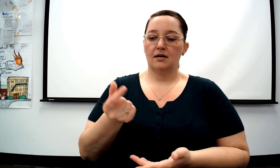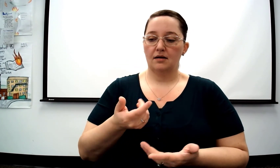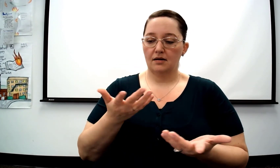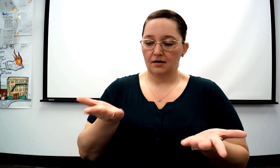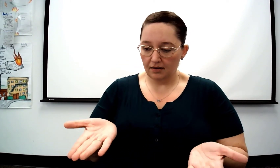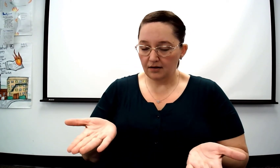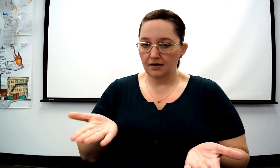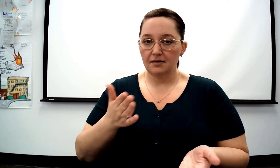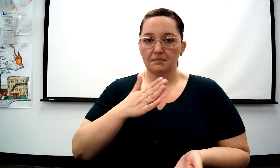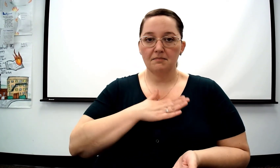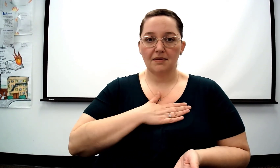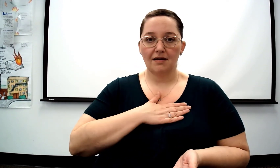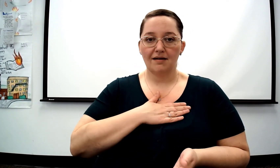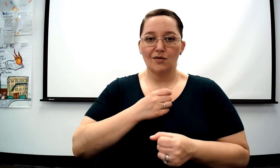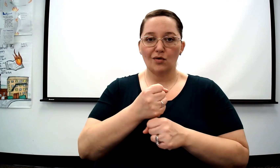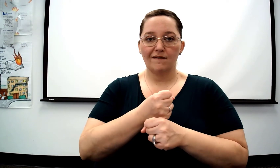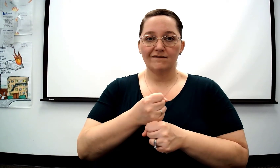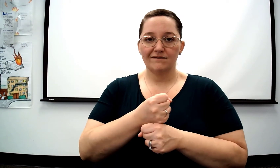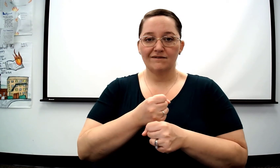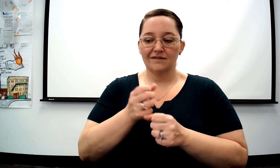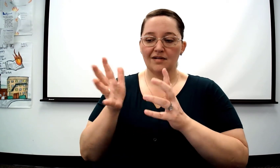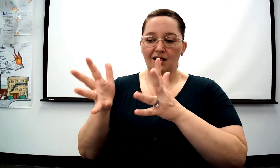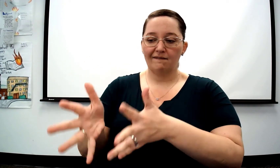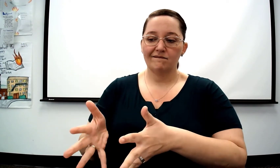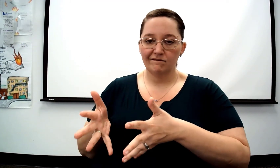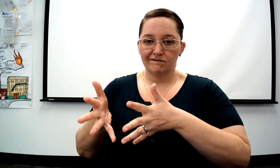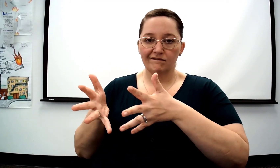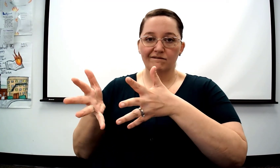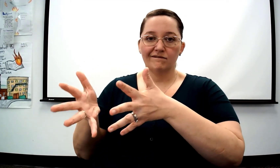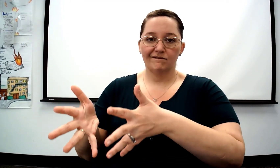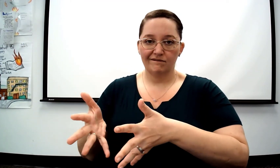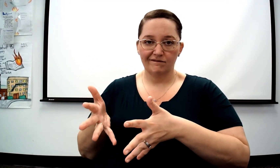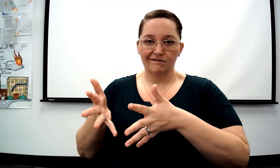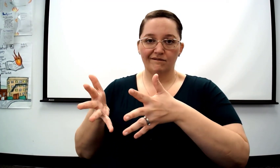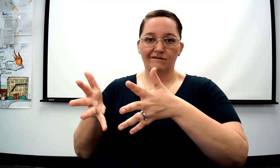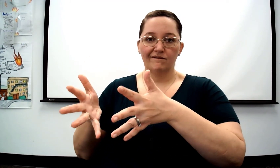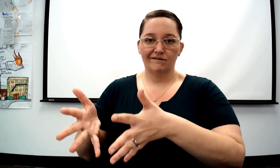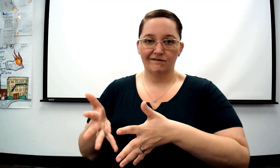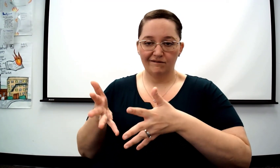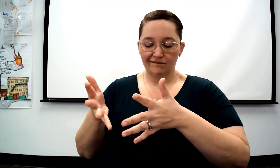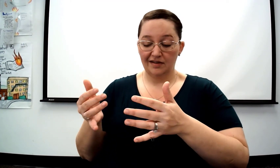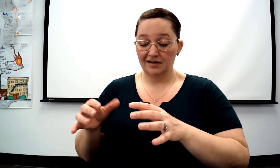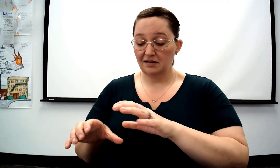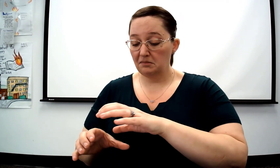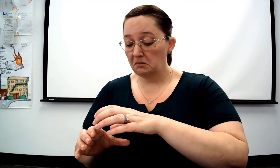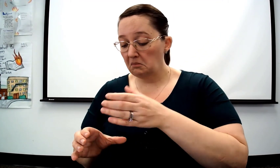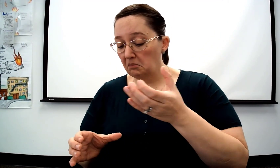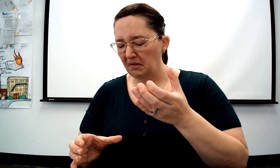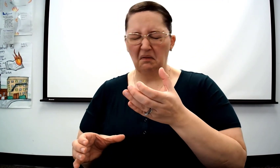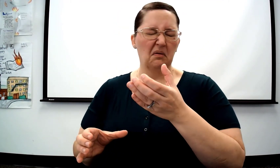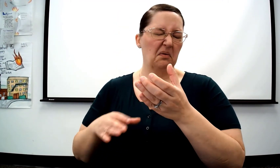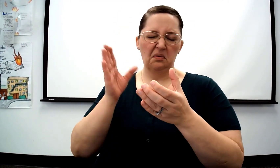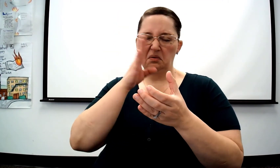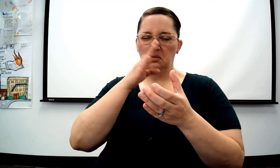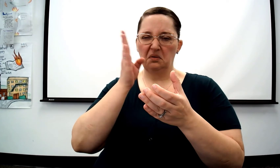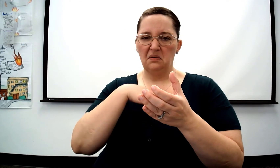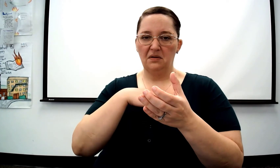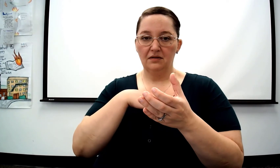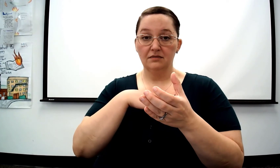and oh, my coffee. It's been sitting there. I left it there. And I open it. Ooh, it